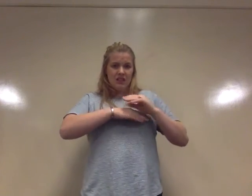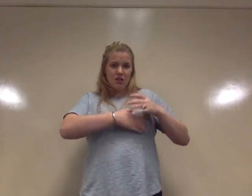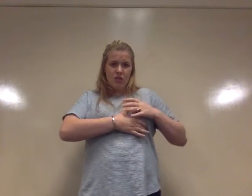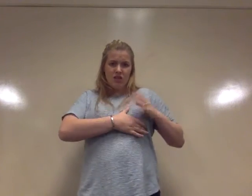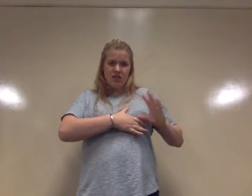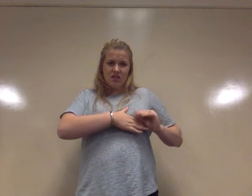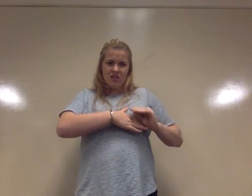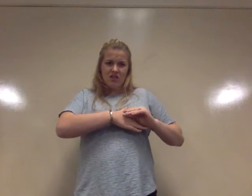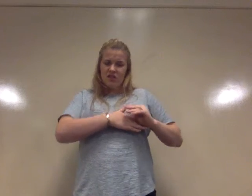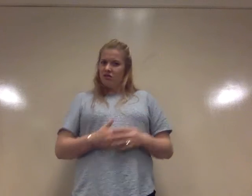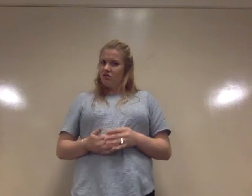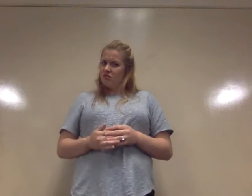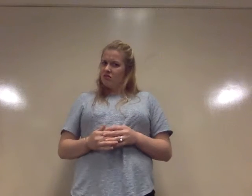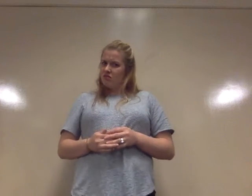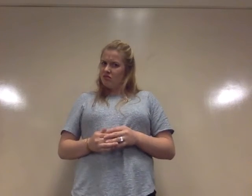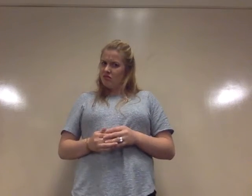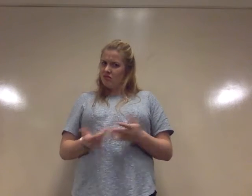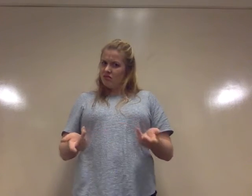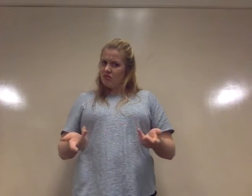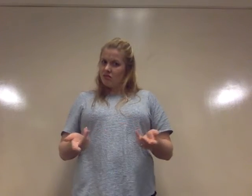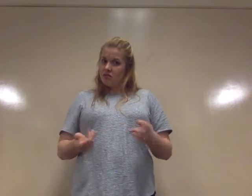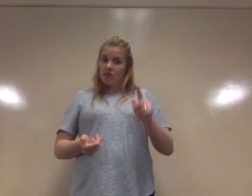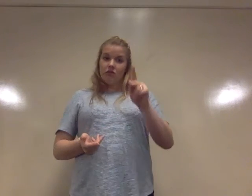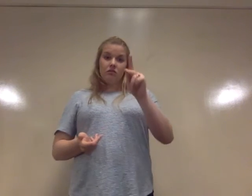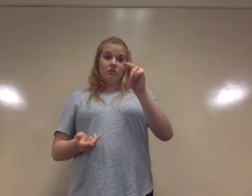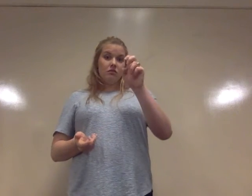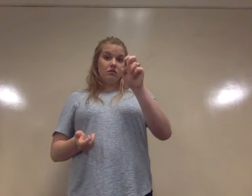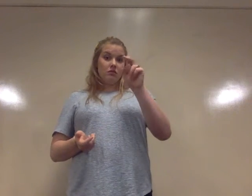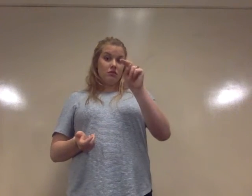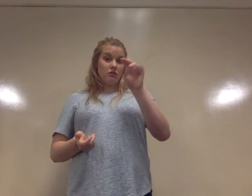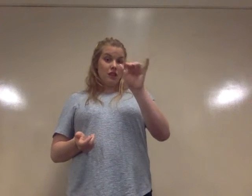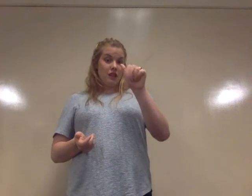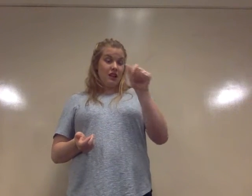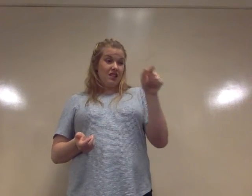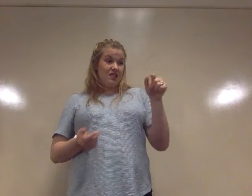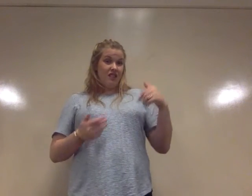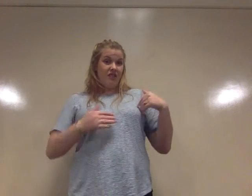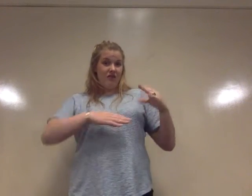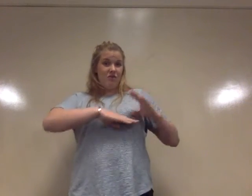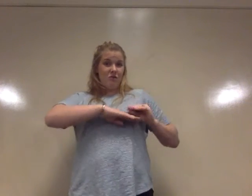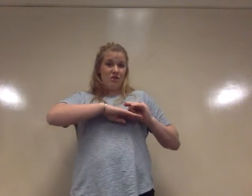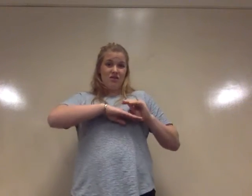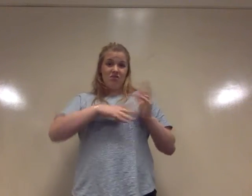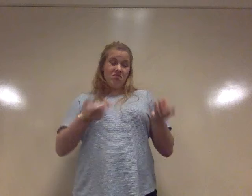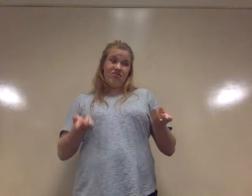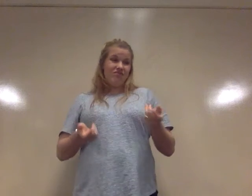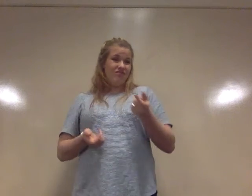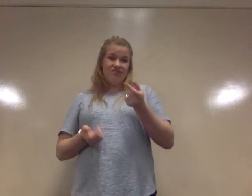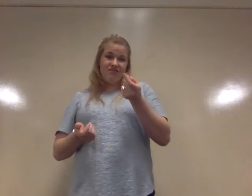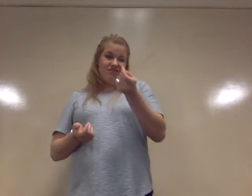discovered was that the incidence of breast cancer in Kenya was far lower than it was in the United States. In fact,